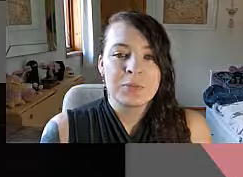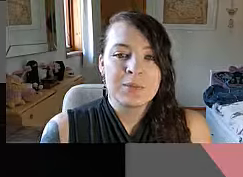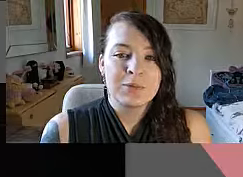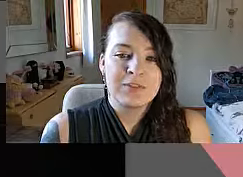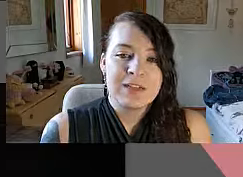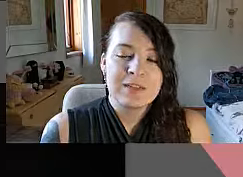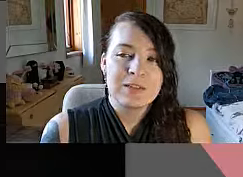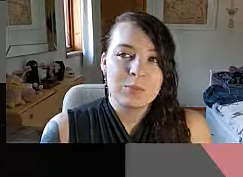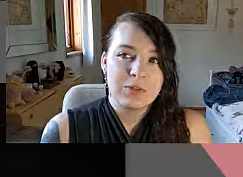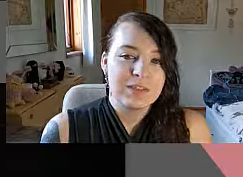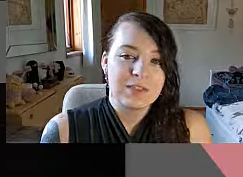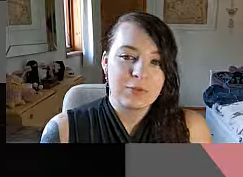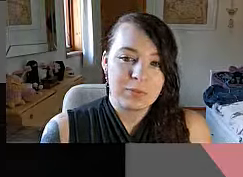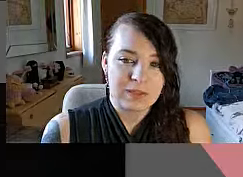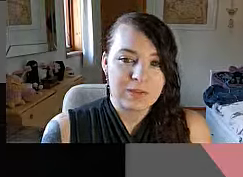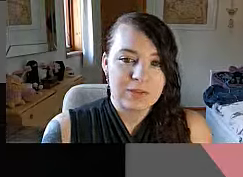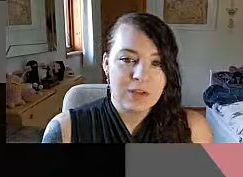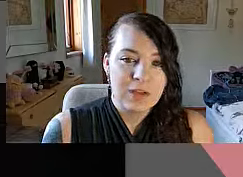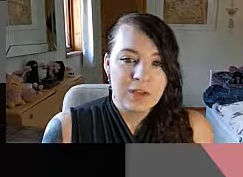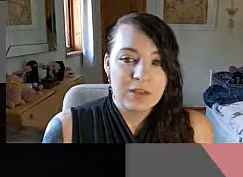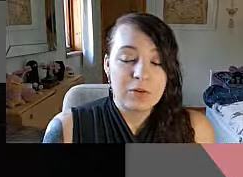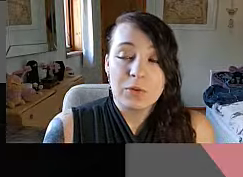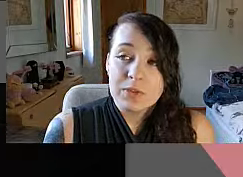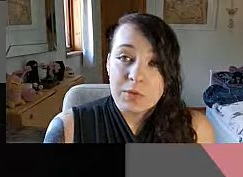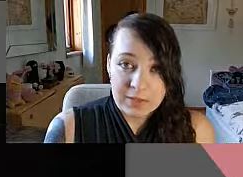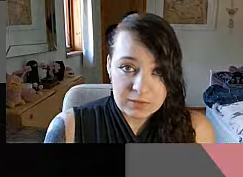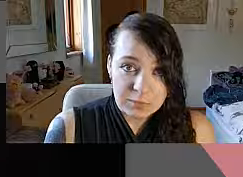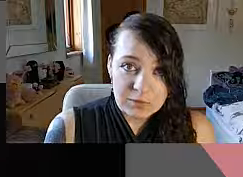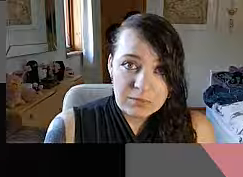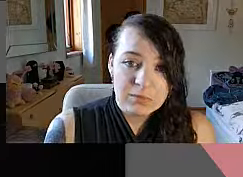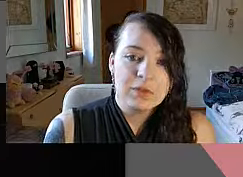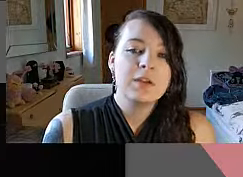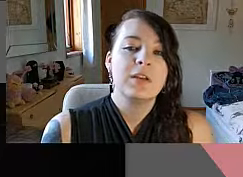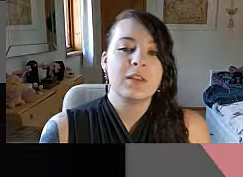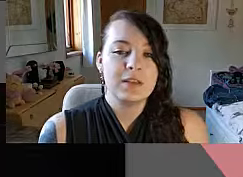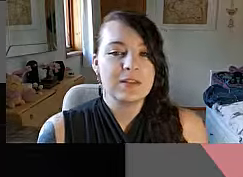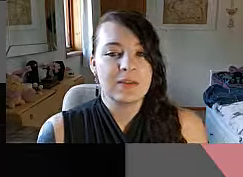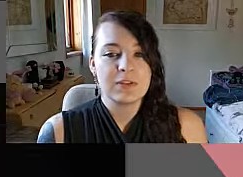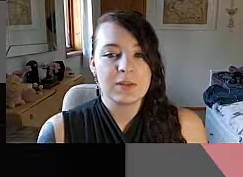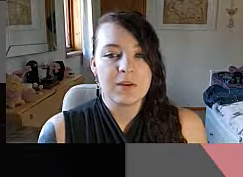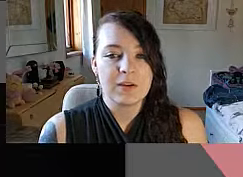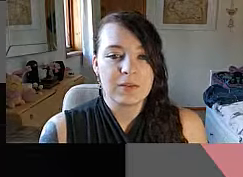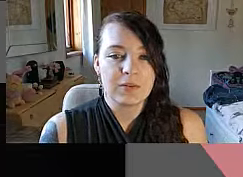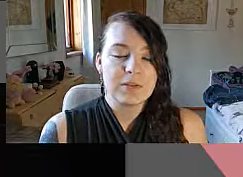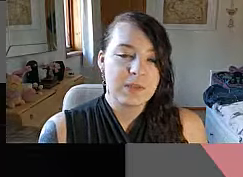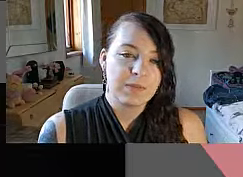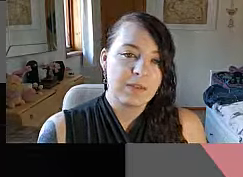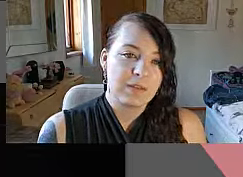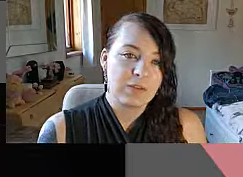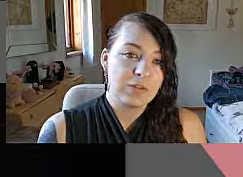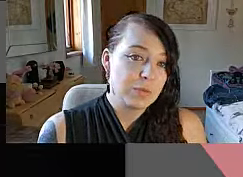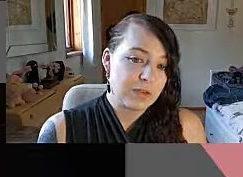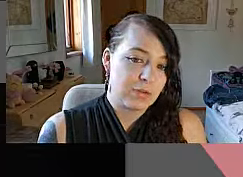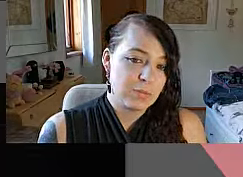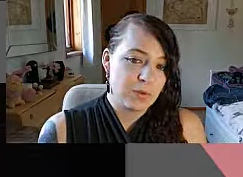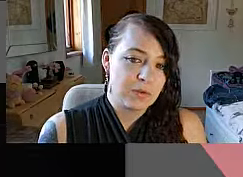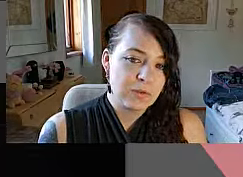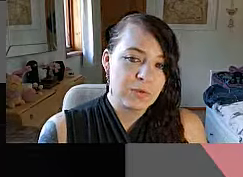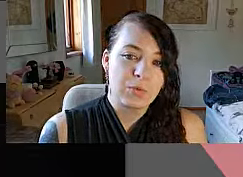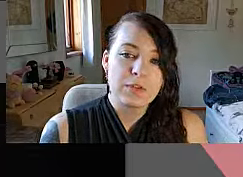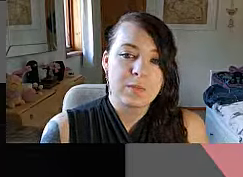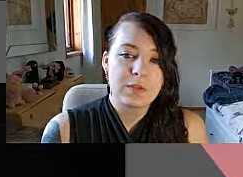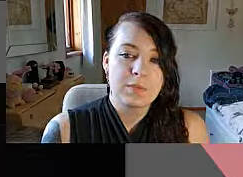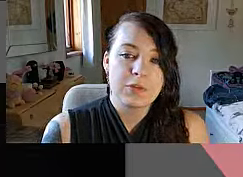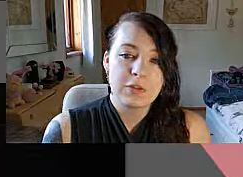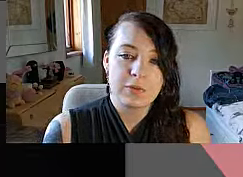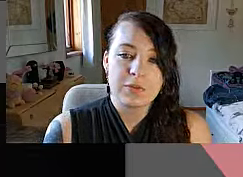So by providing some presets for players that are also editable, this gives them either something that could work out the box